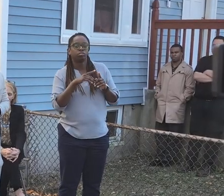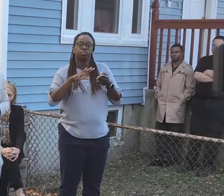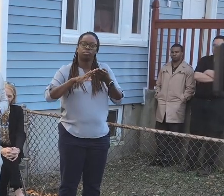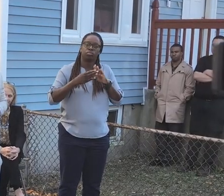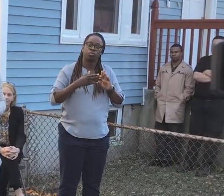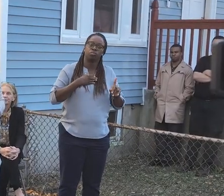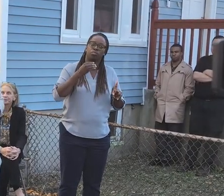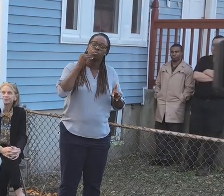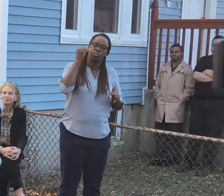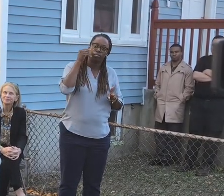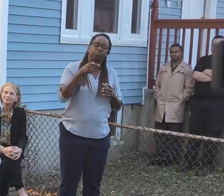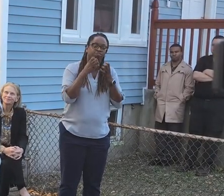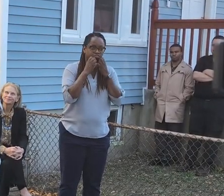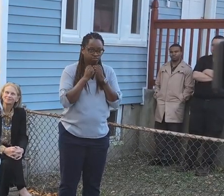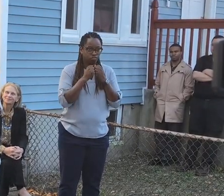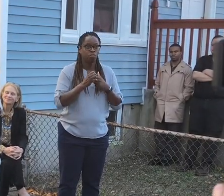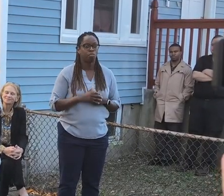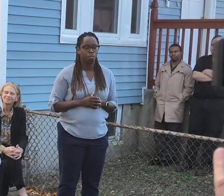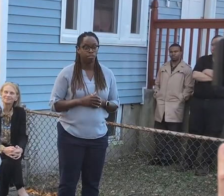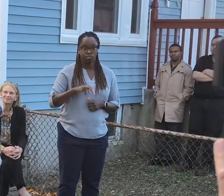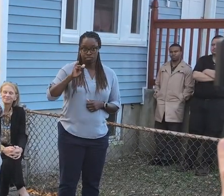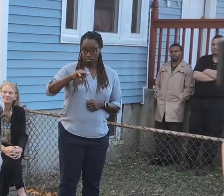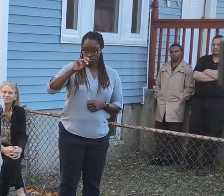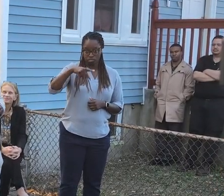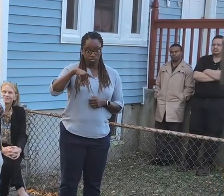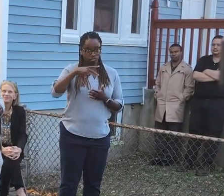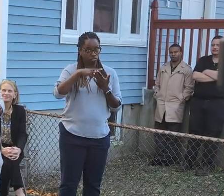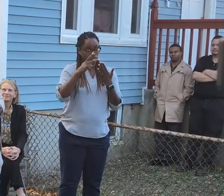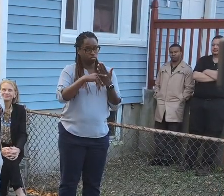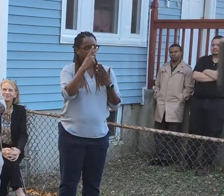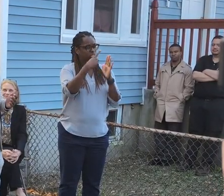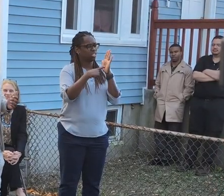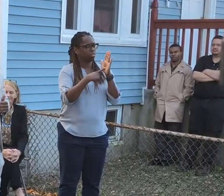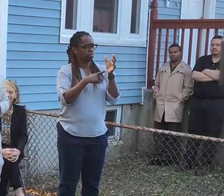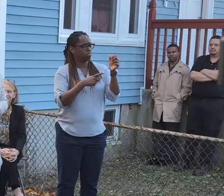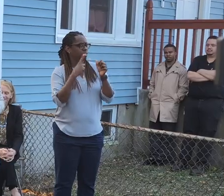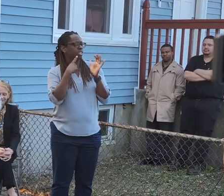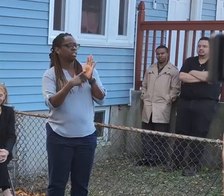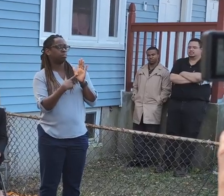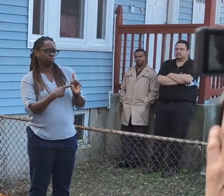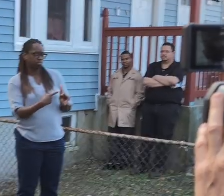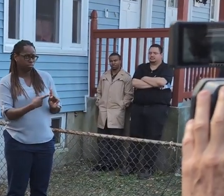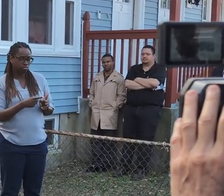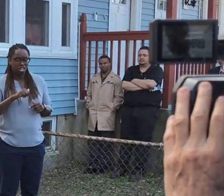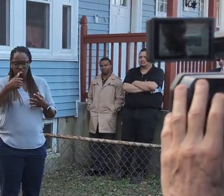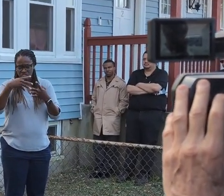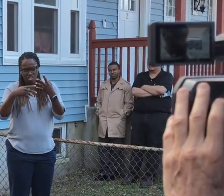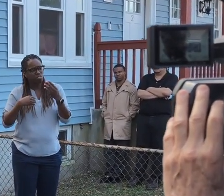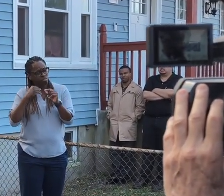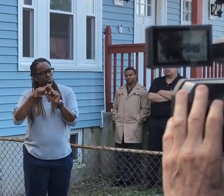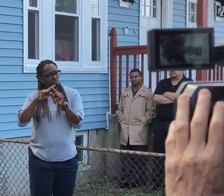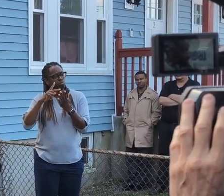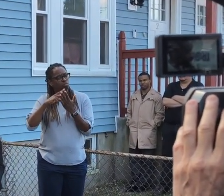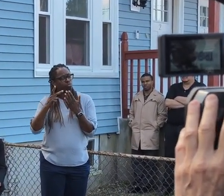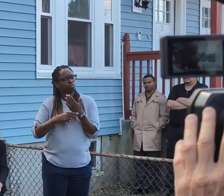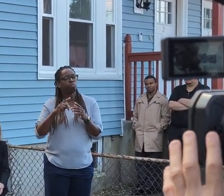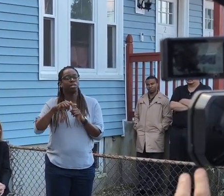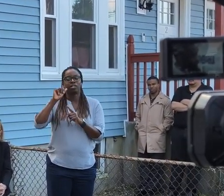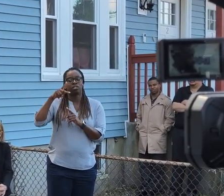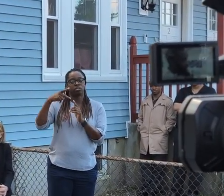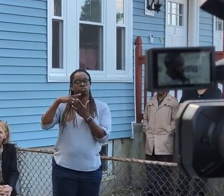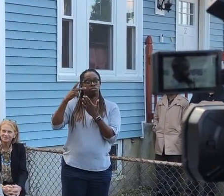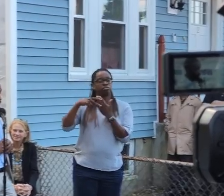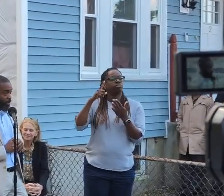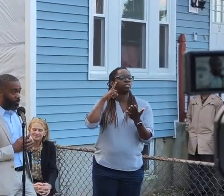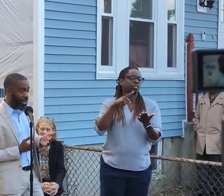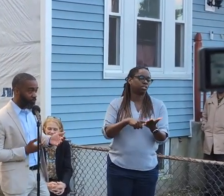one resource, and I think that it's one of many that we use over at the MOH. I just want to give MOH